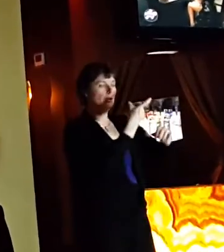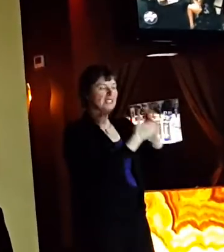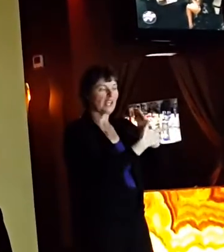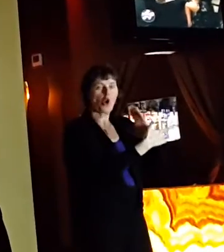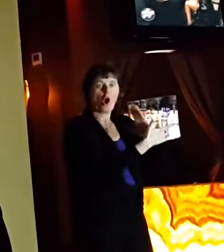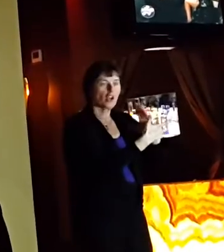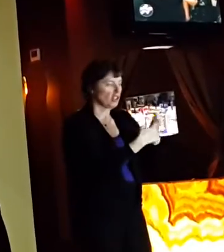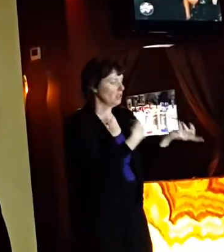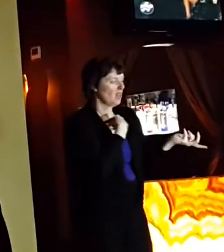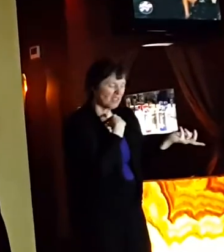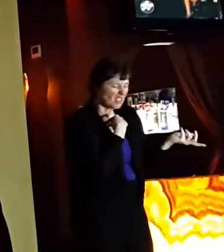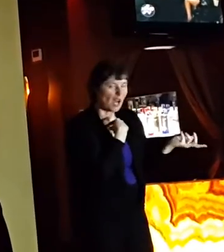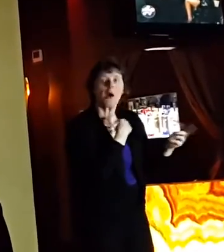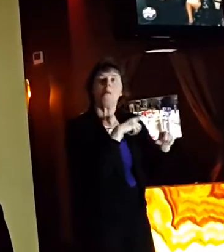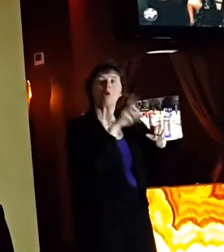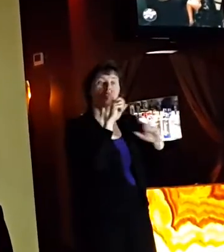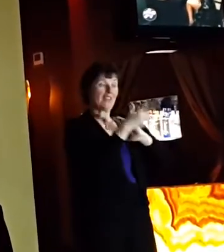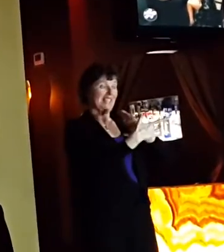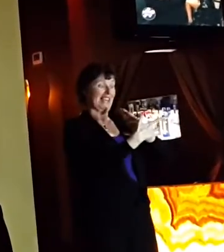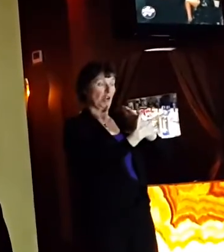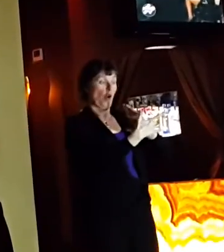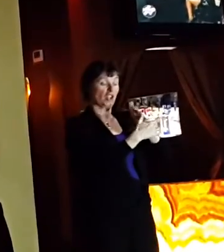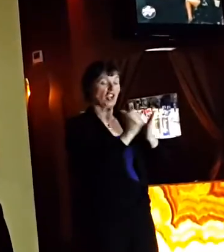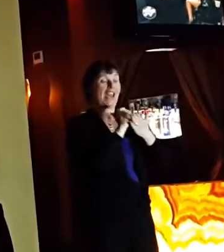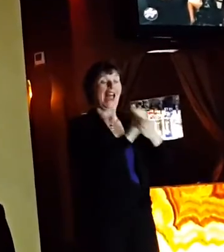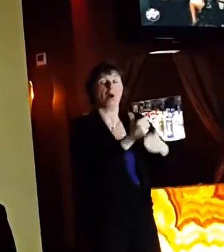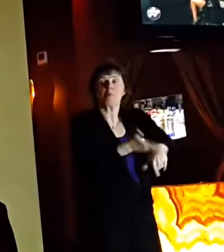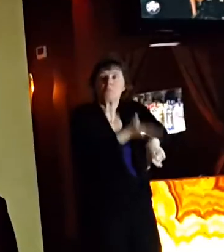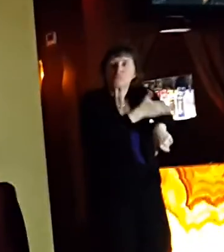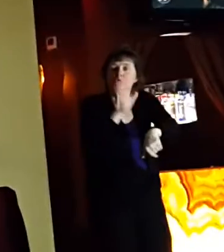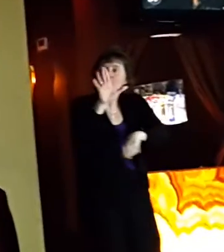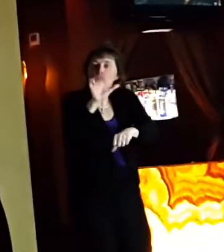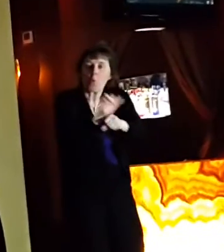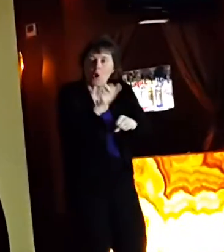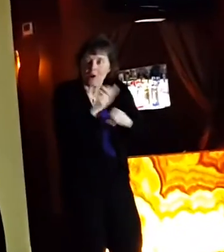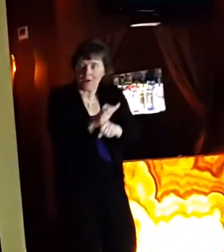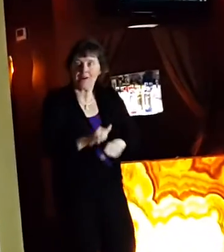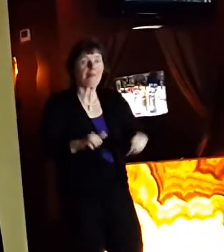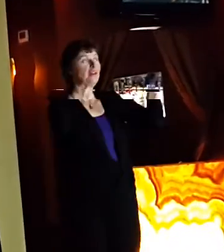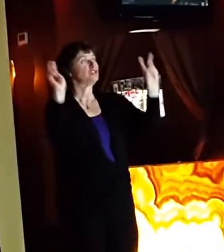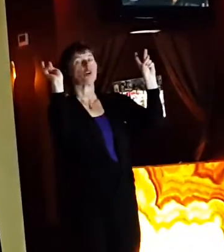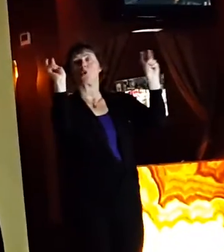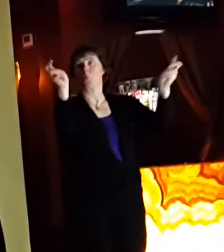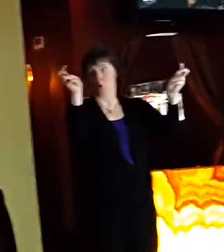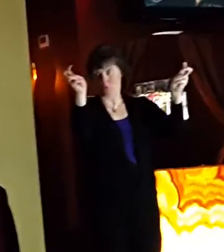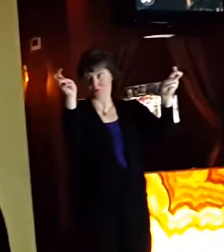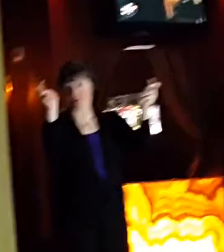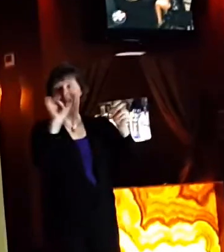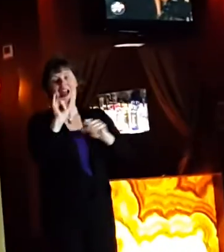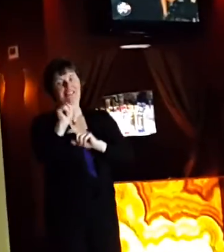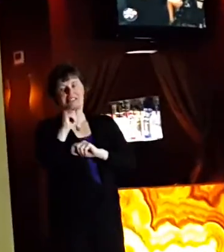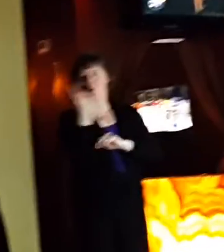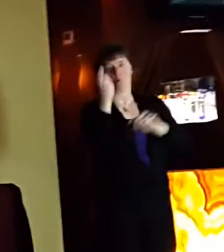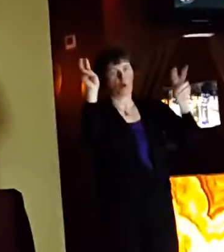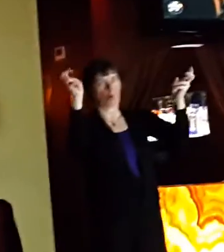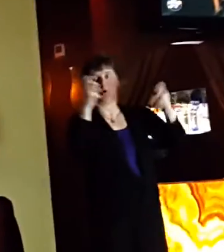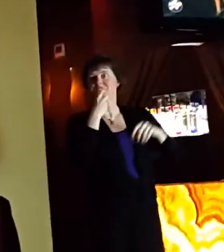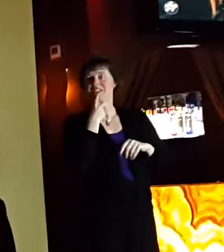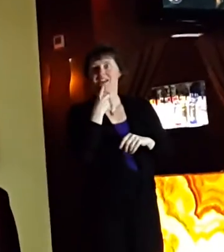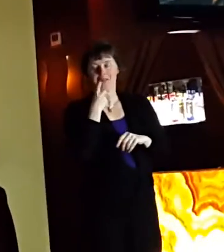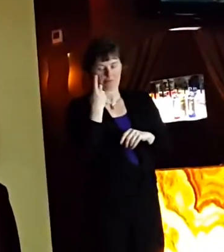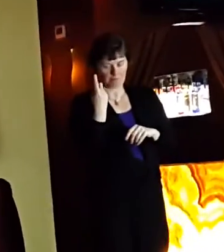the technology is there to improve the work that you're doing. And there's always one saying that we keep coming back to in IT, and it's because it